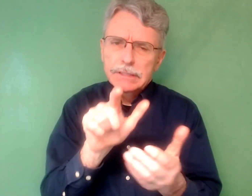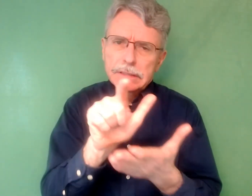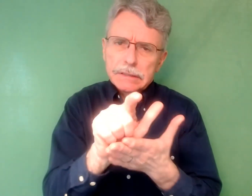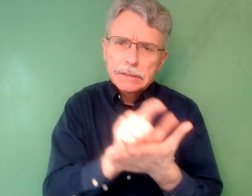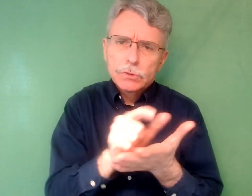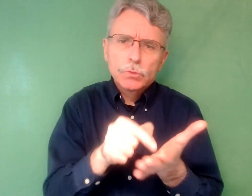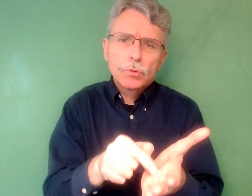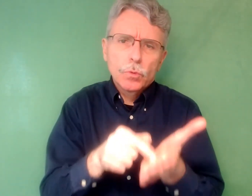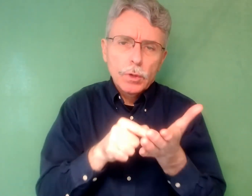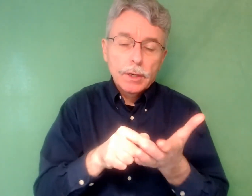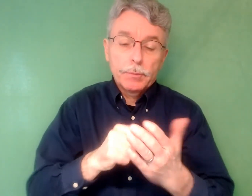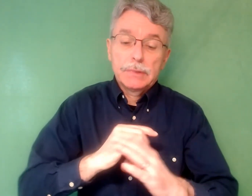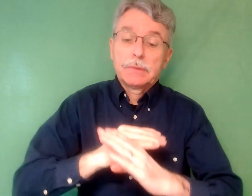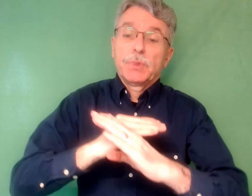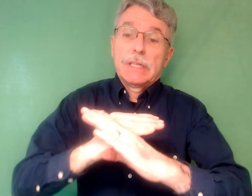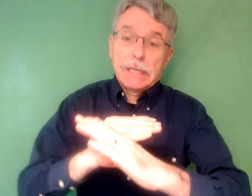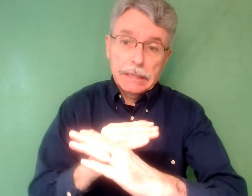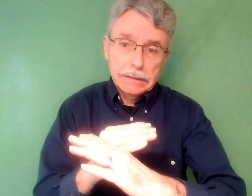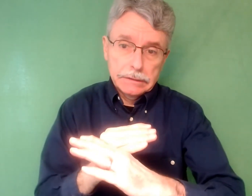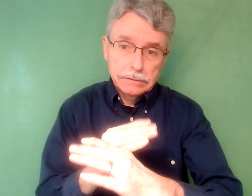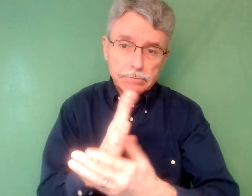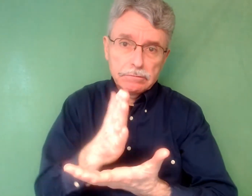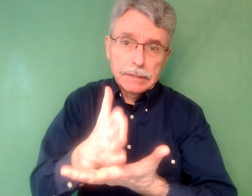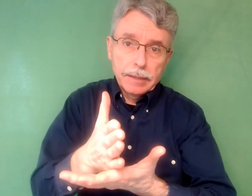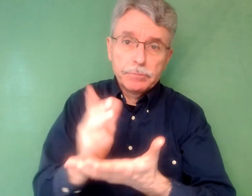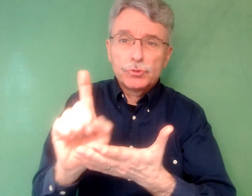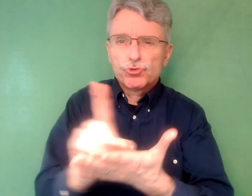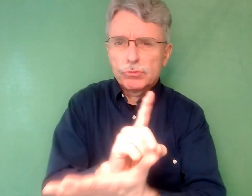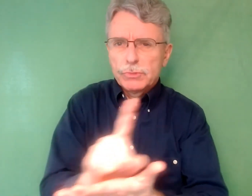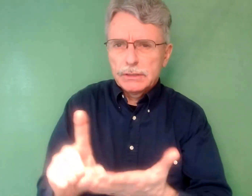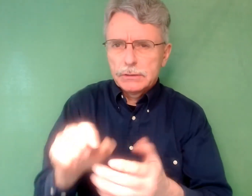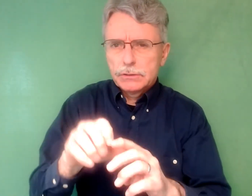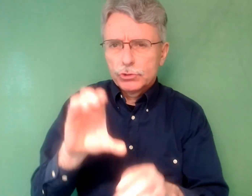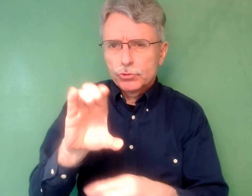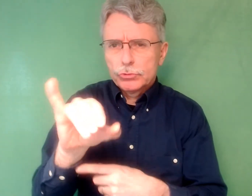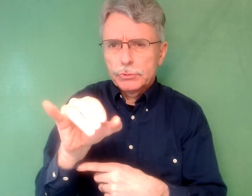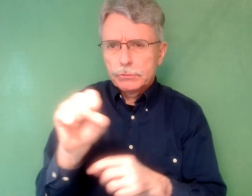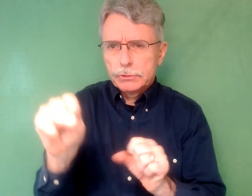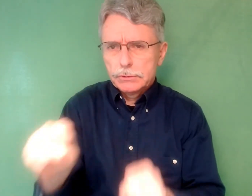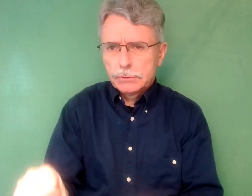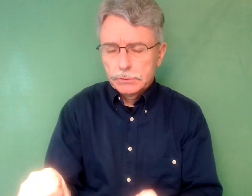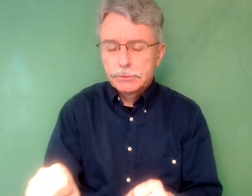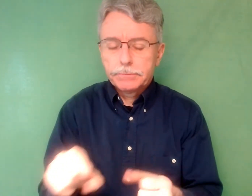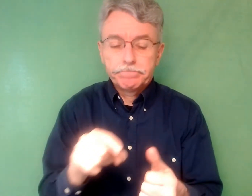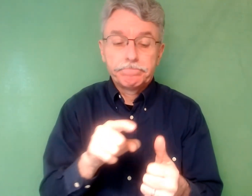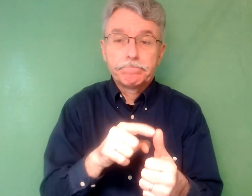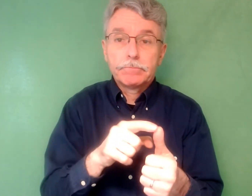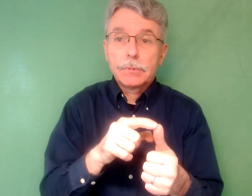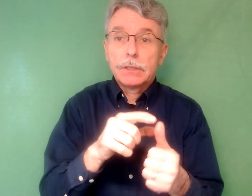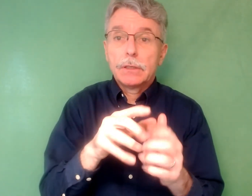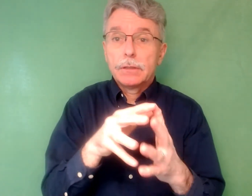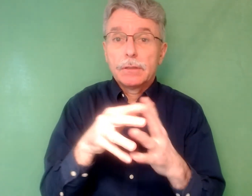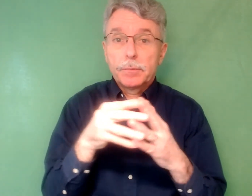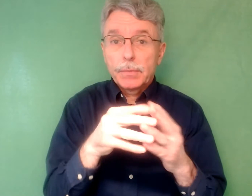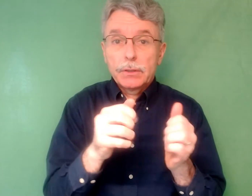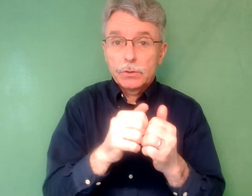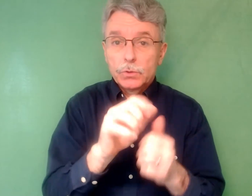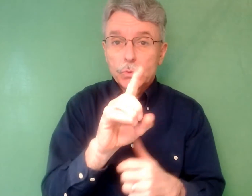in Illinois that provides free legal service to people with disabilities. They are part of the national network of disability